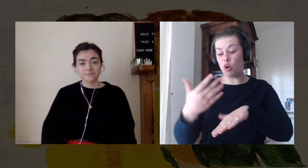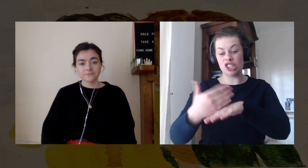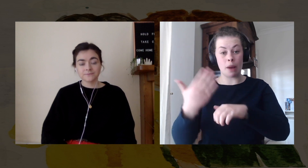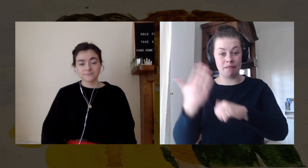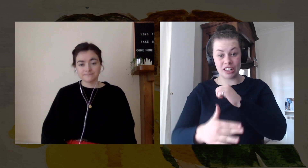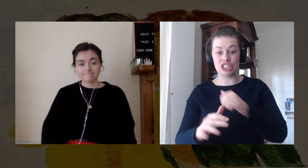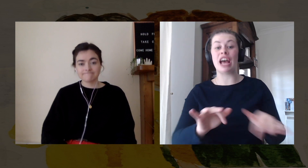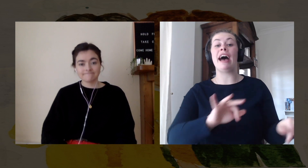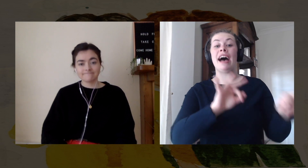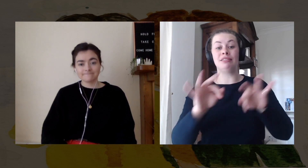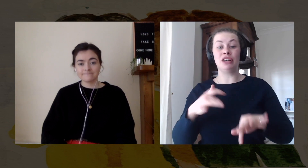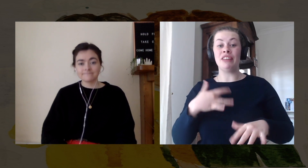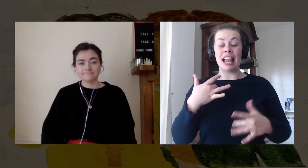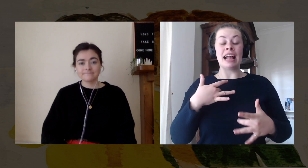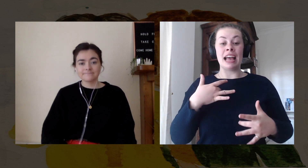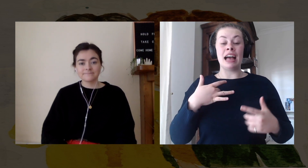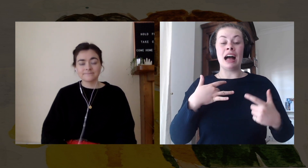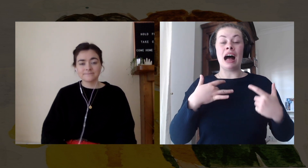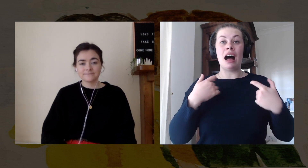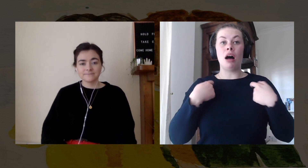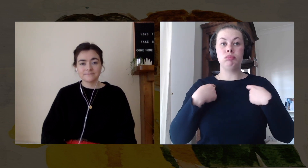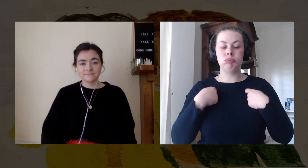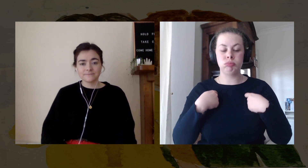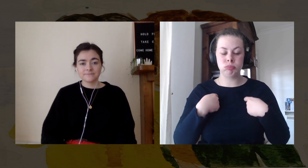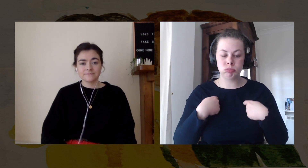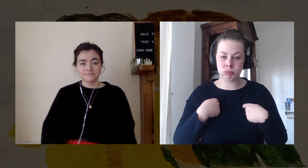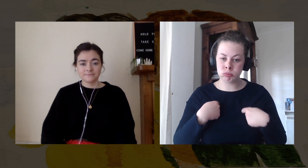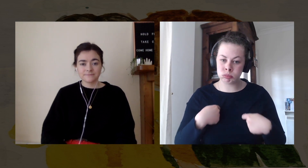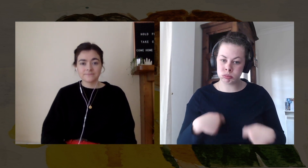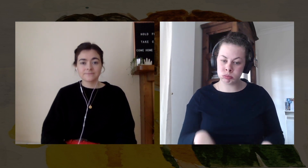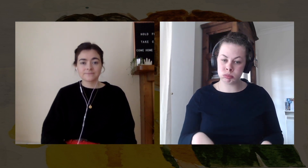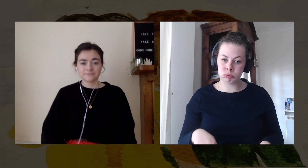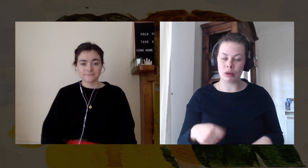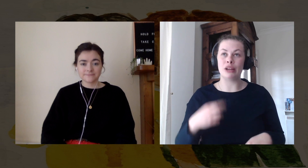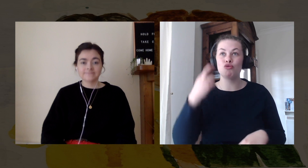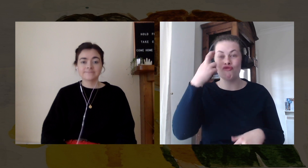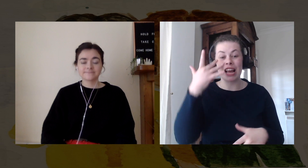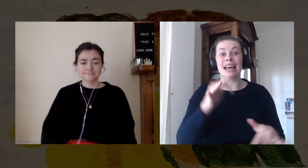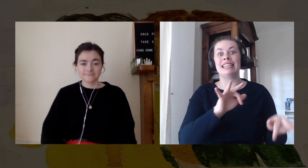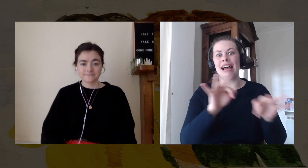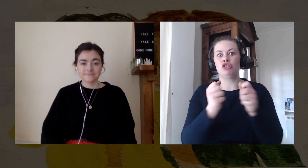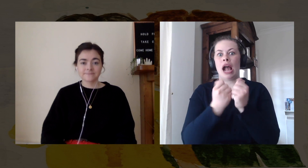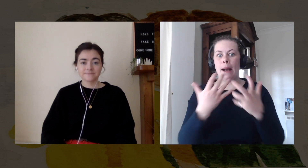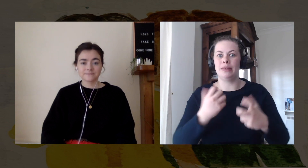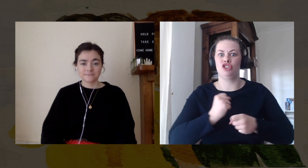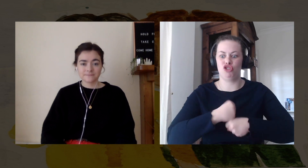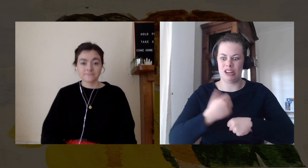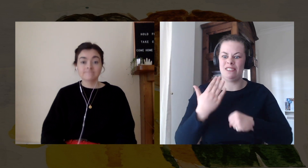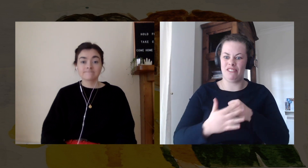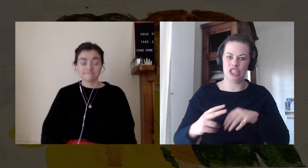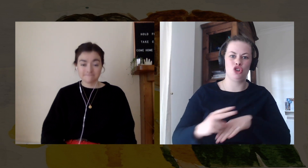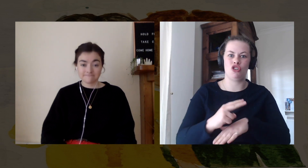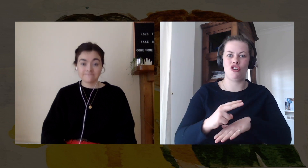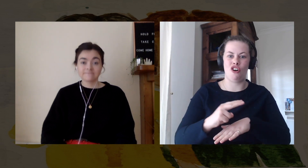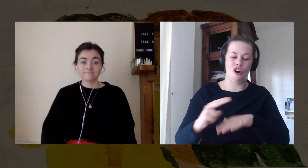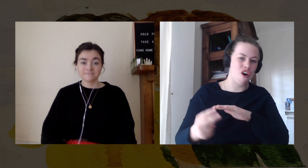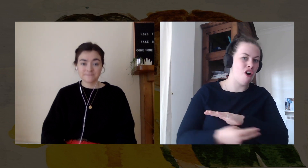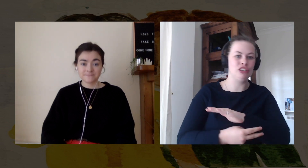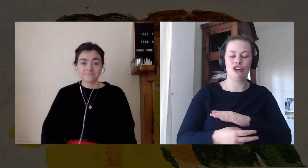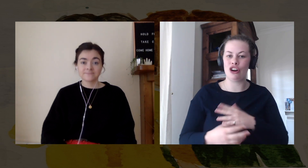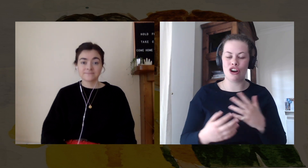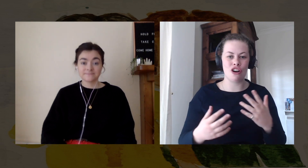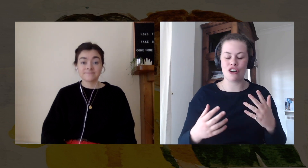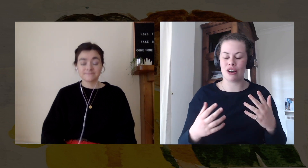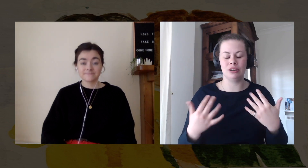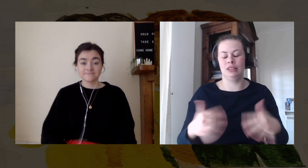and you realize how much stress your body has been under. Yeah. So like interpreters, they burn out, and it's so important to look after yourself. So important. Which is why